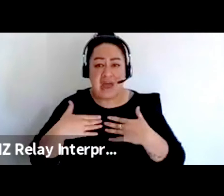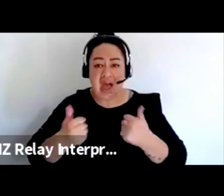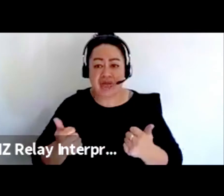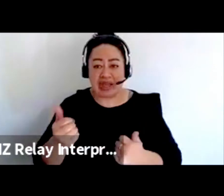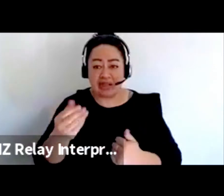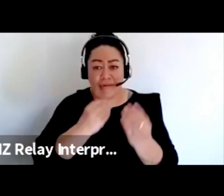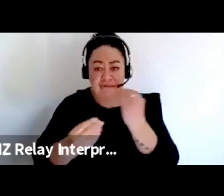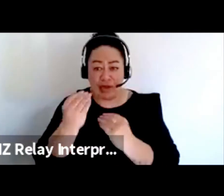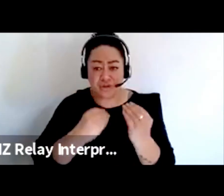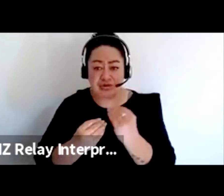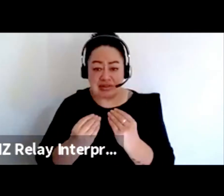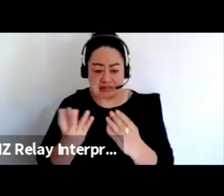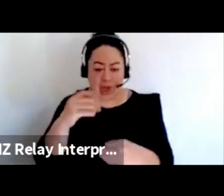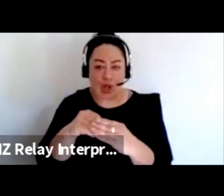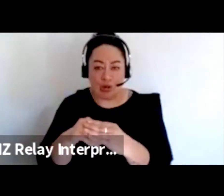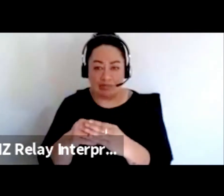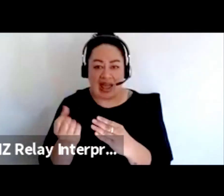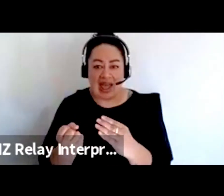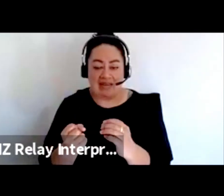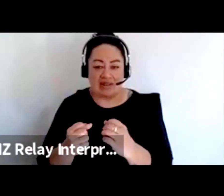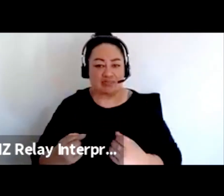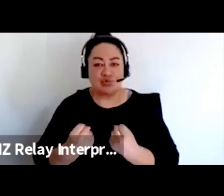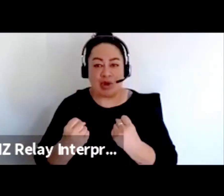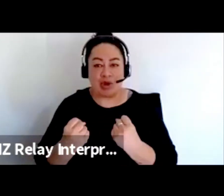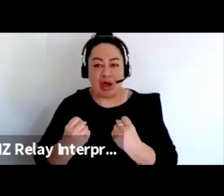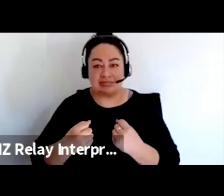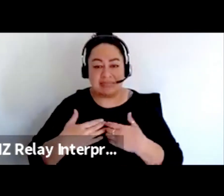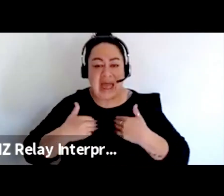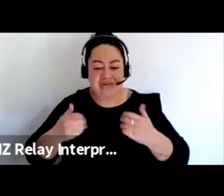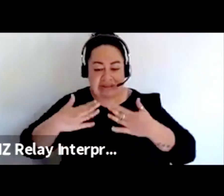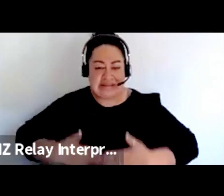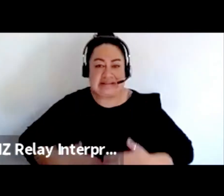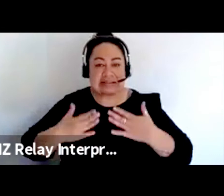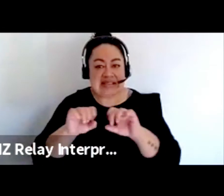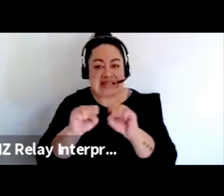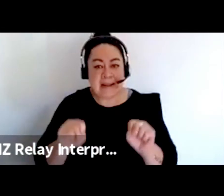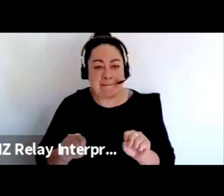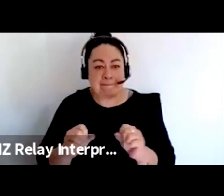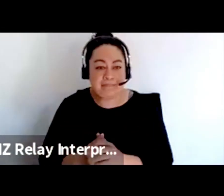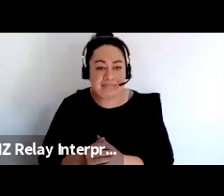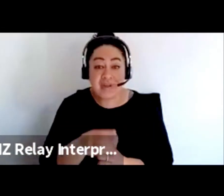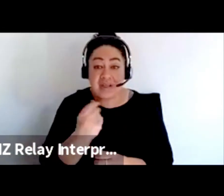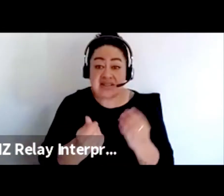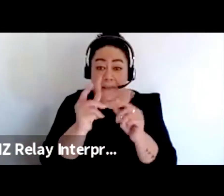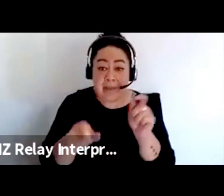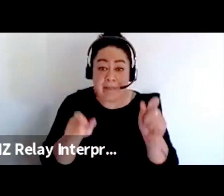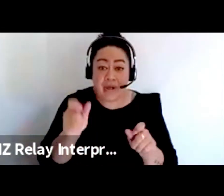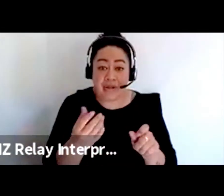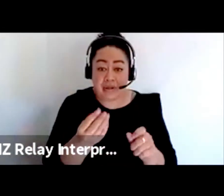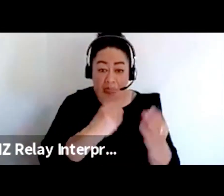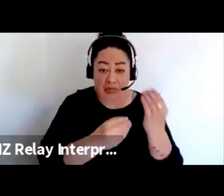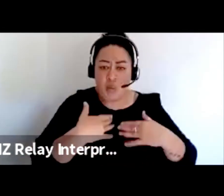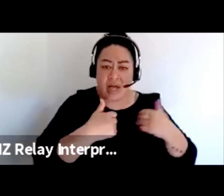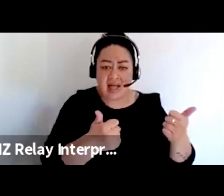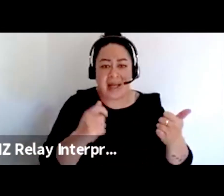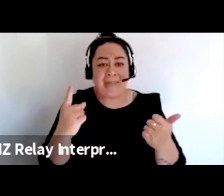a strong immune system. But in the same breath, some people can eat really well and still have serious medical conditions. And